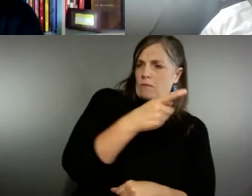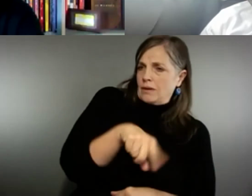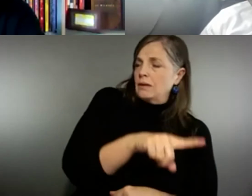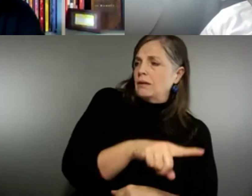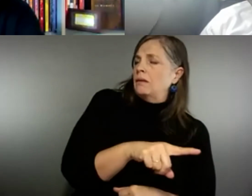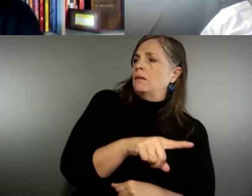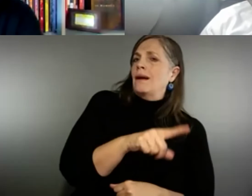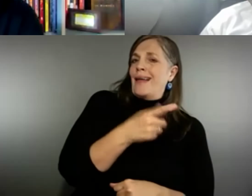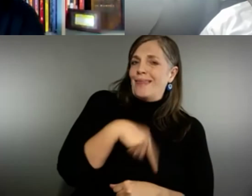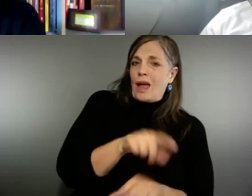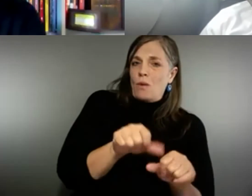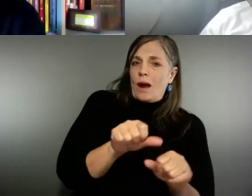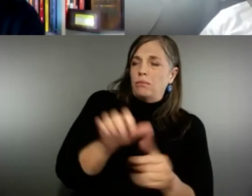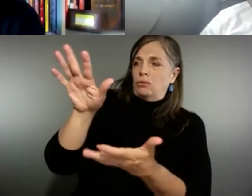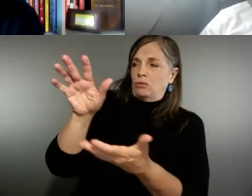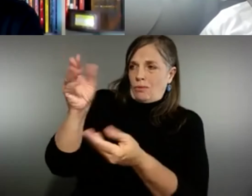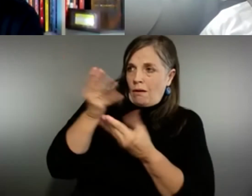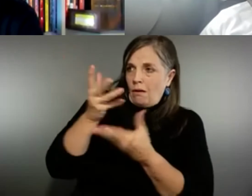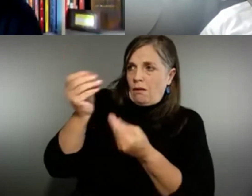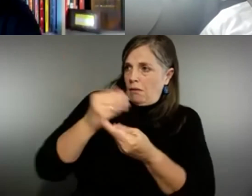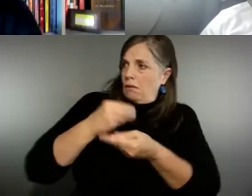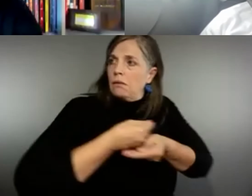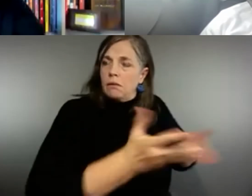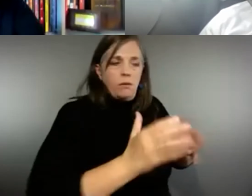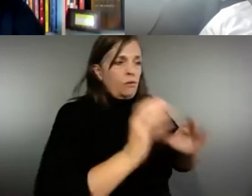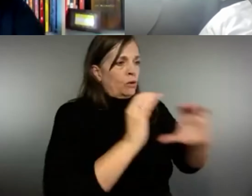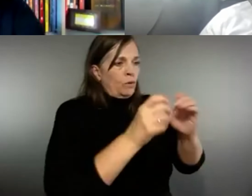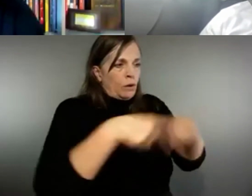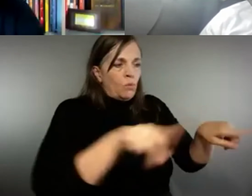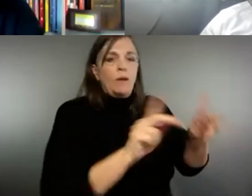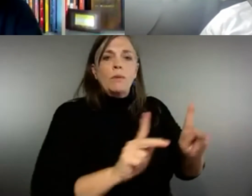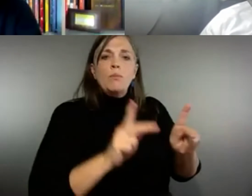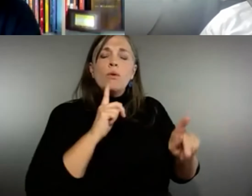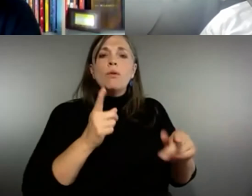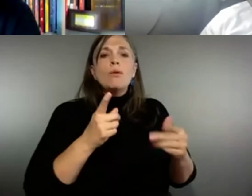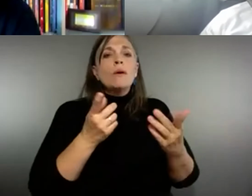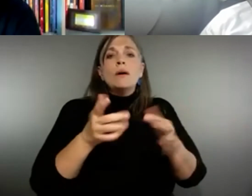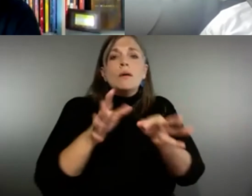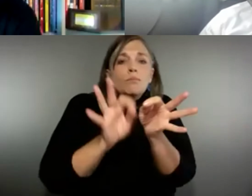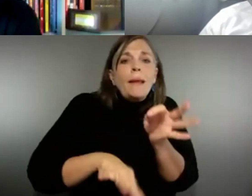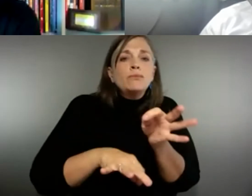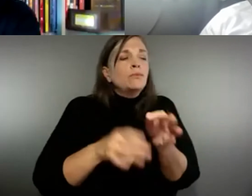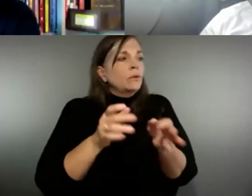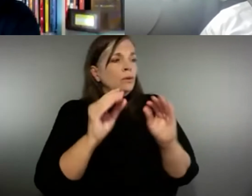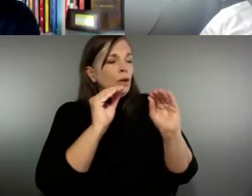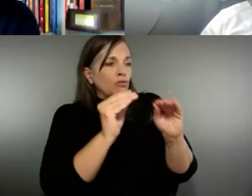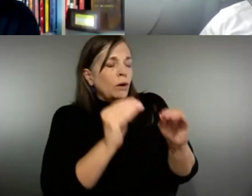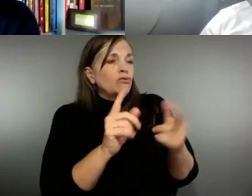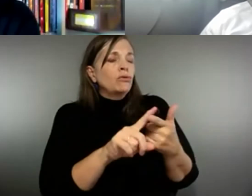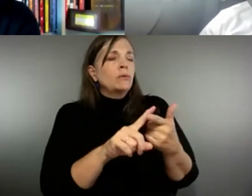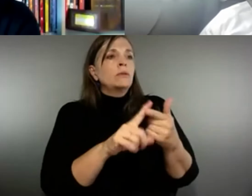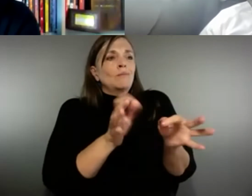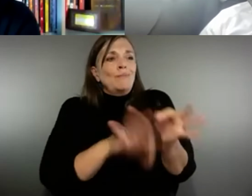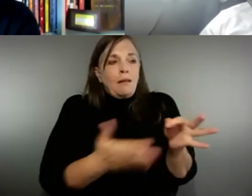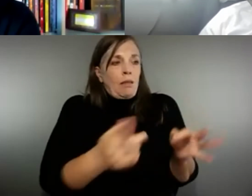they were able to communicate with people with basic instructions uh basic things that they needed to know and the level of the